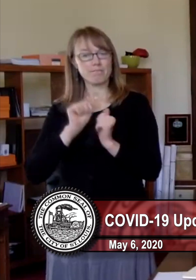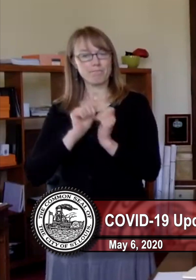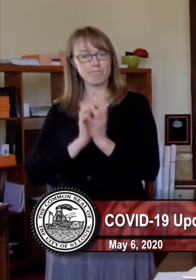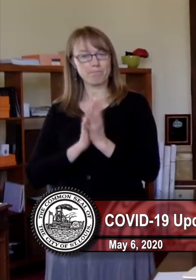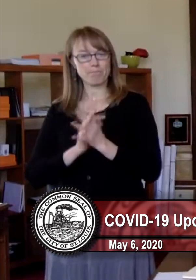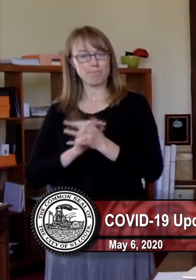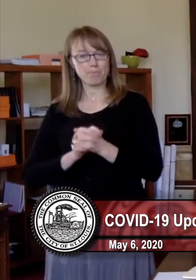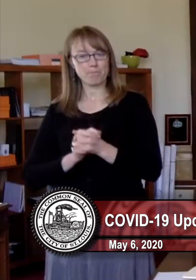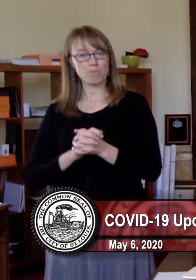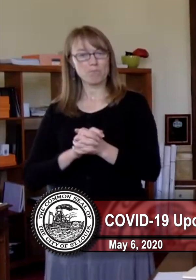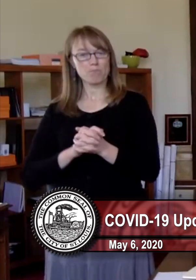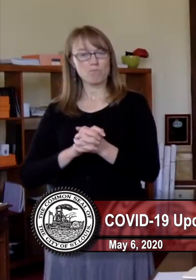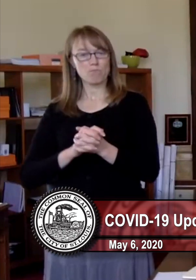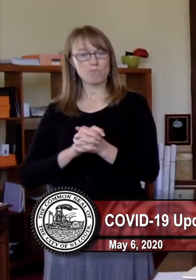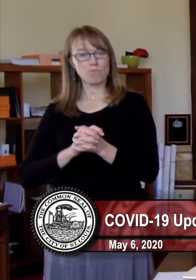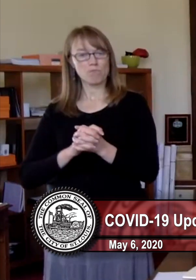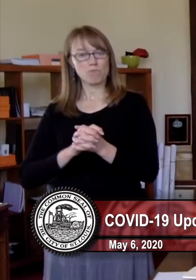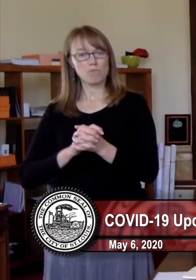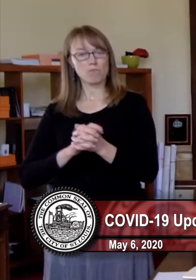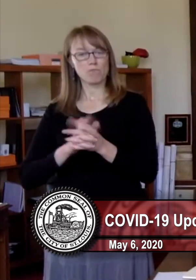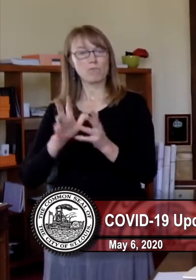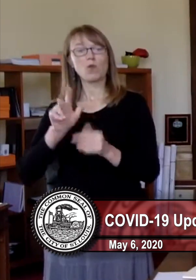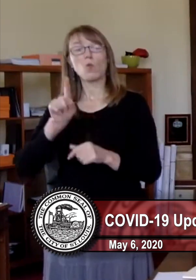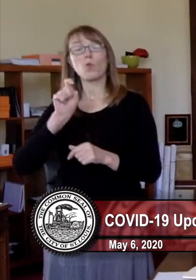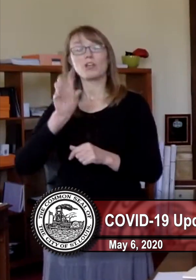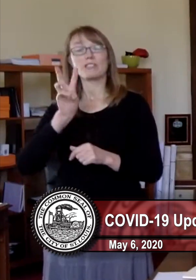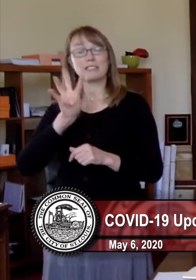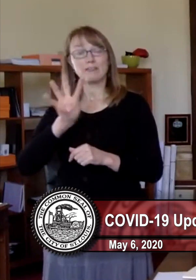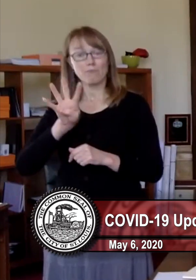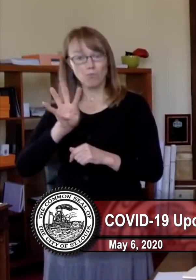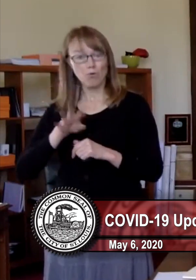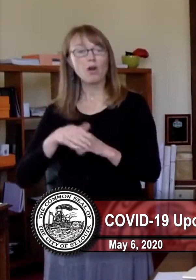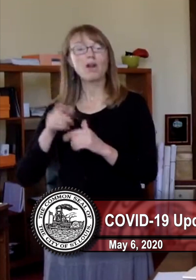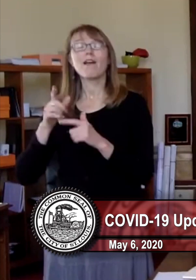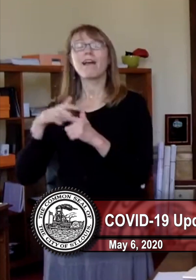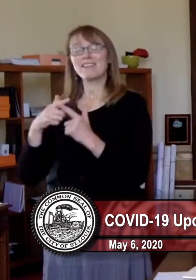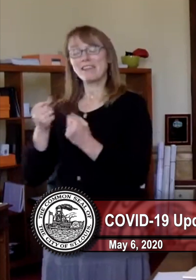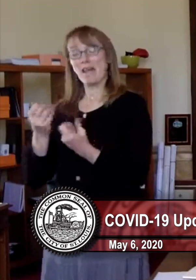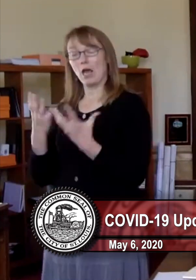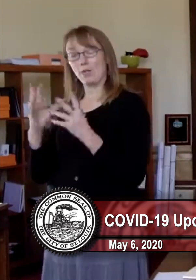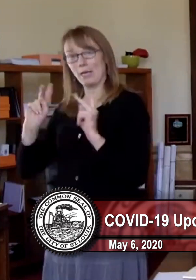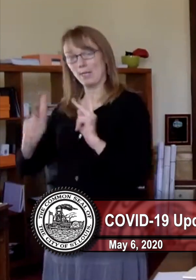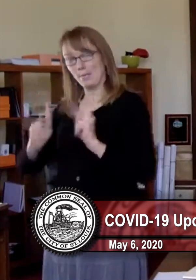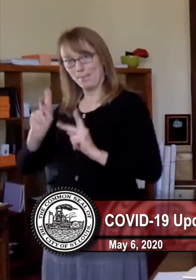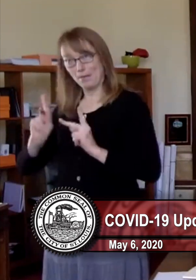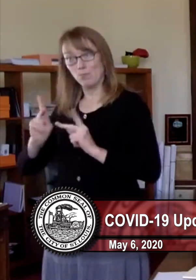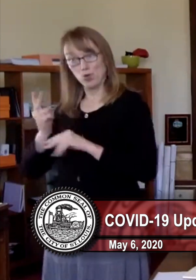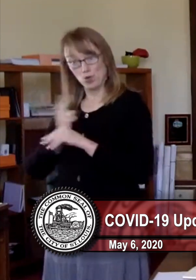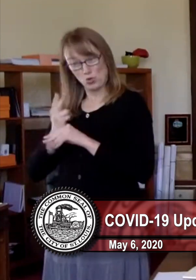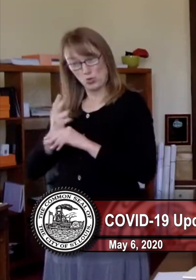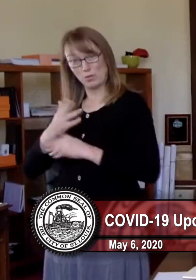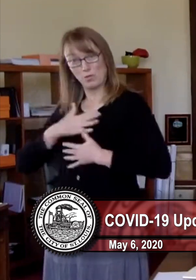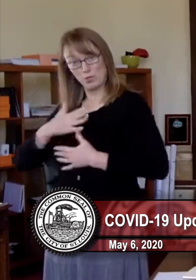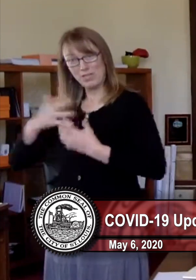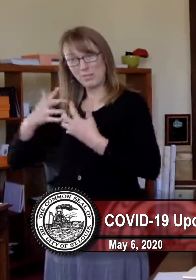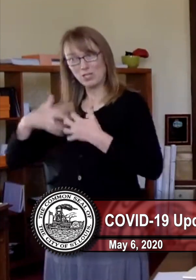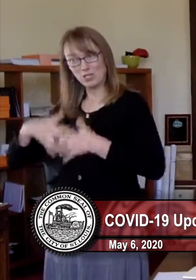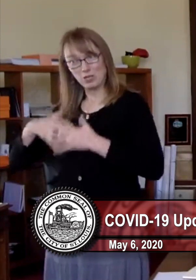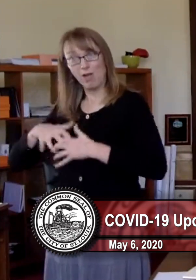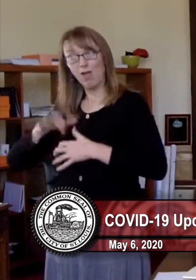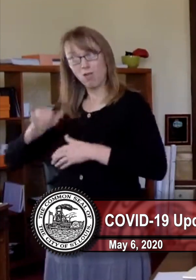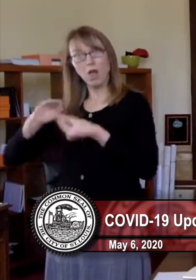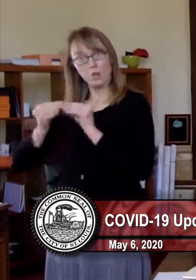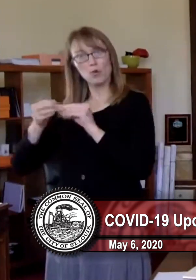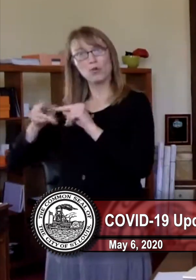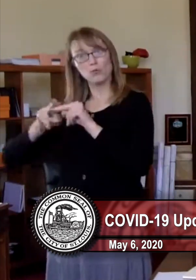people on ventilators. That's also down 5 from the day before. 60 people were discharged yesterday. That's